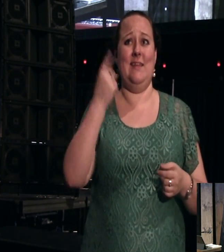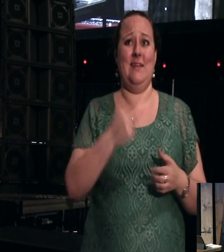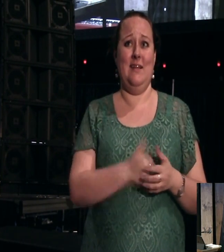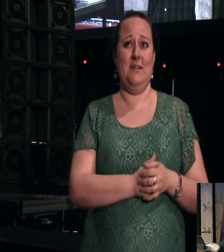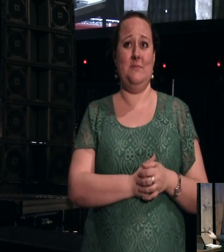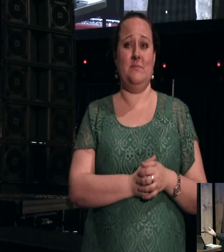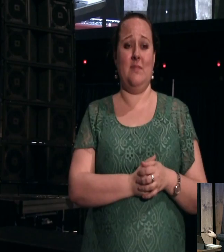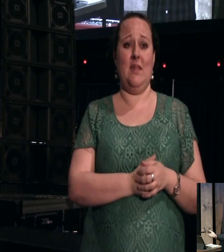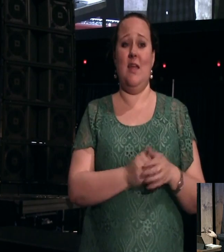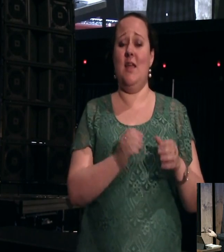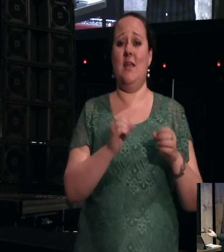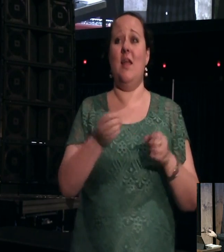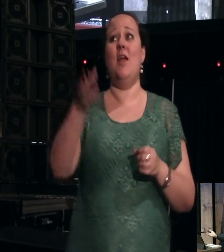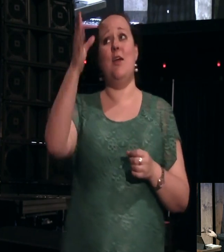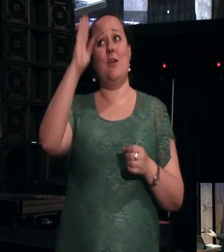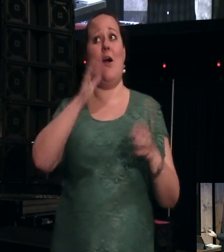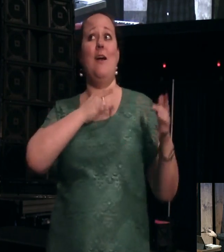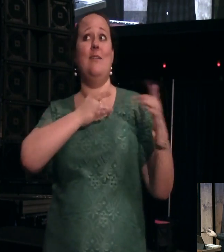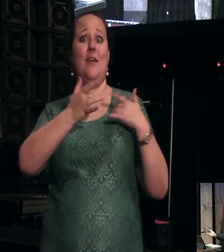That's absurd.